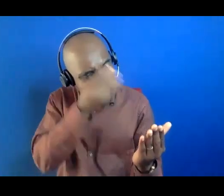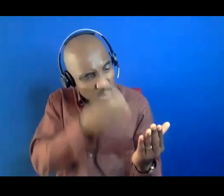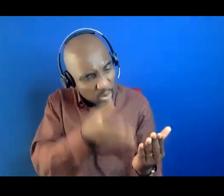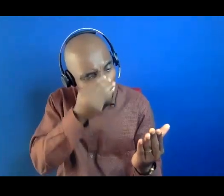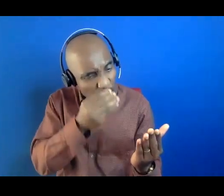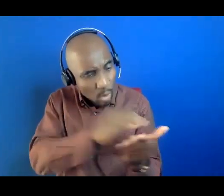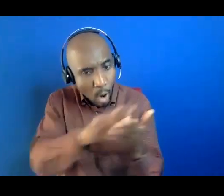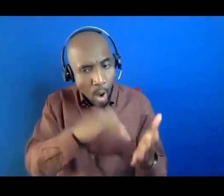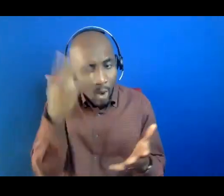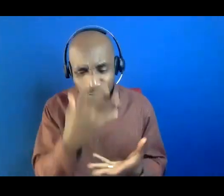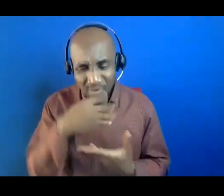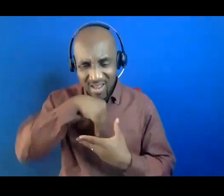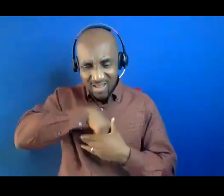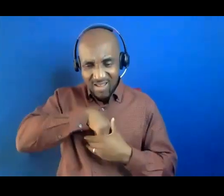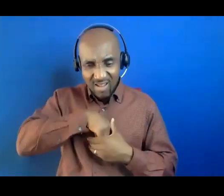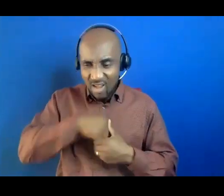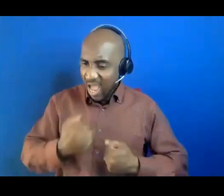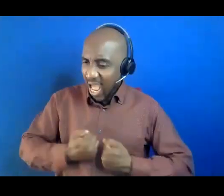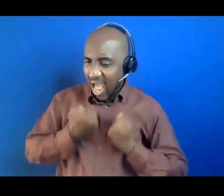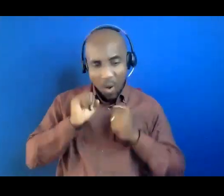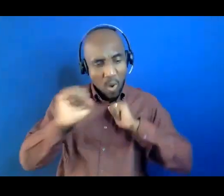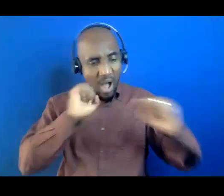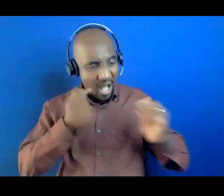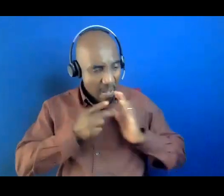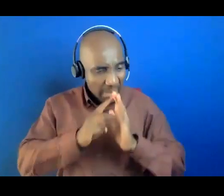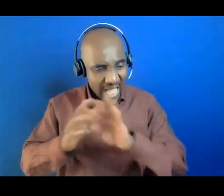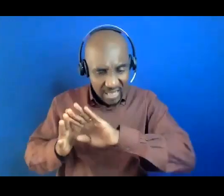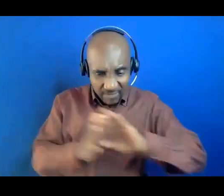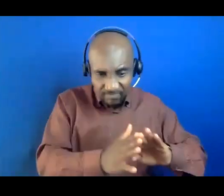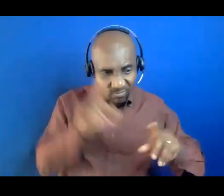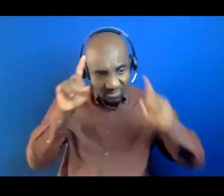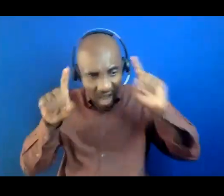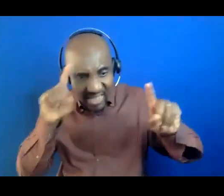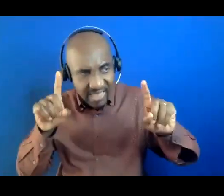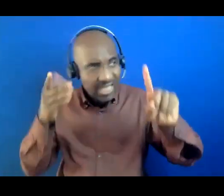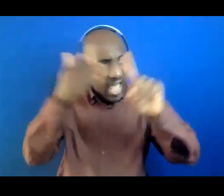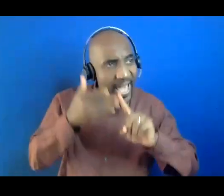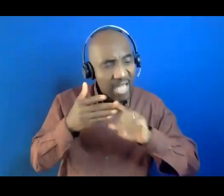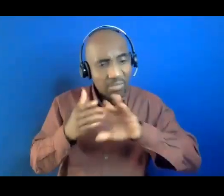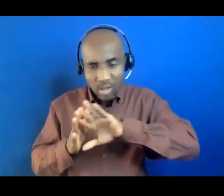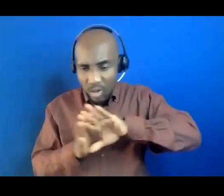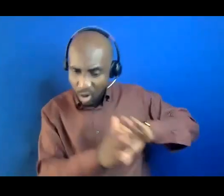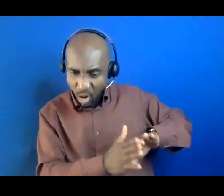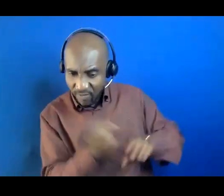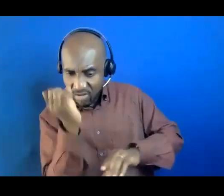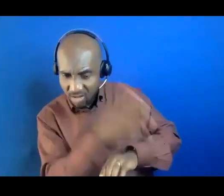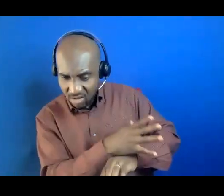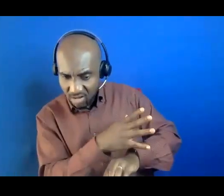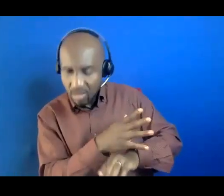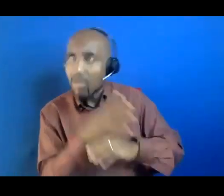Spirit. We lay down our plans, our preconceptions, and our power. And we live every